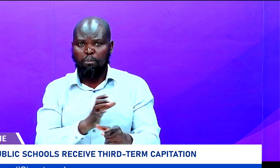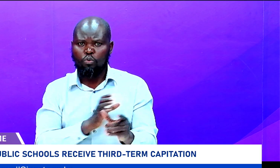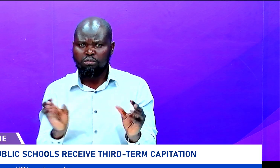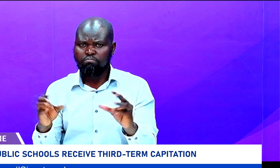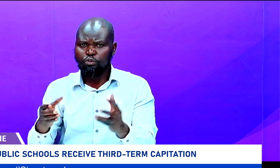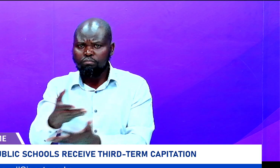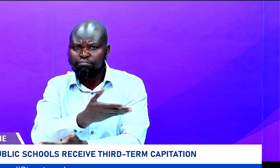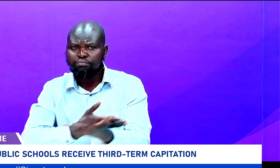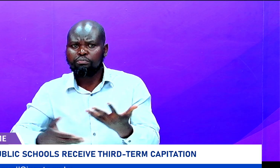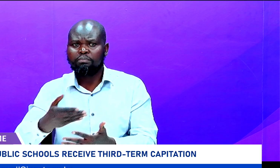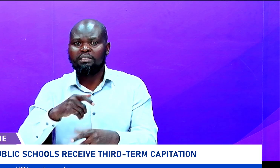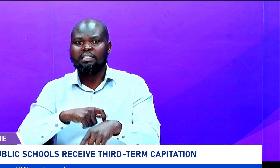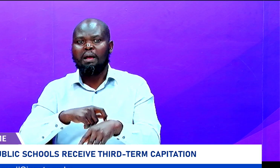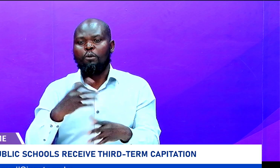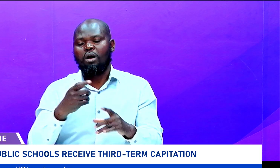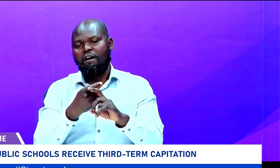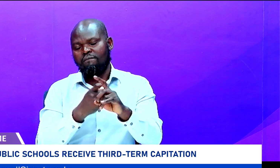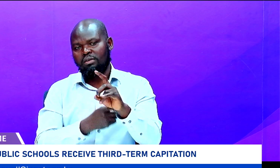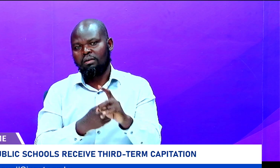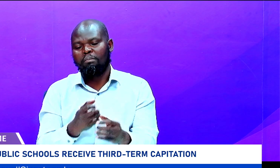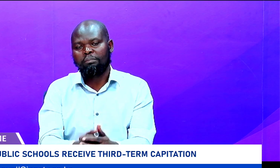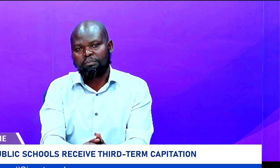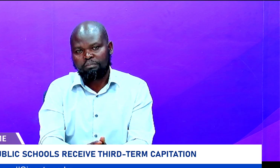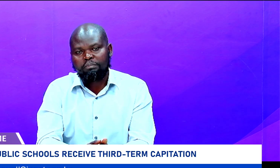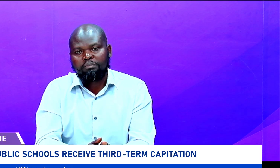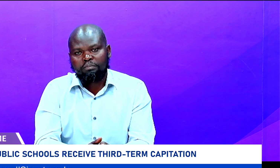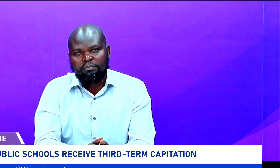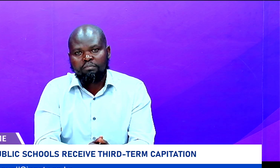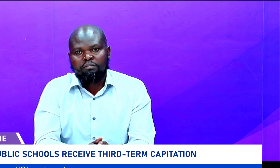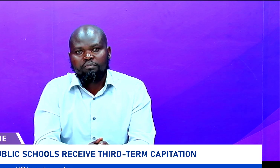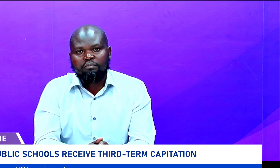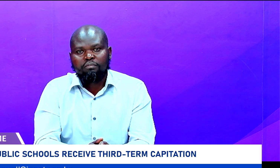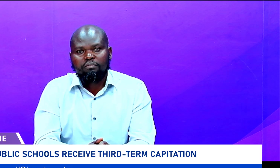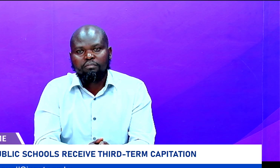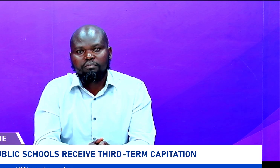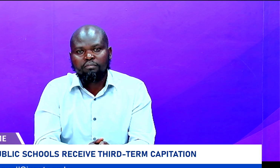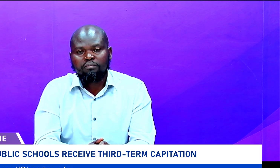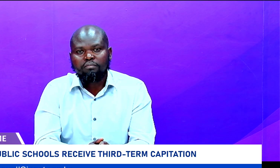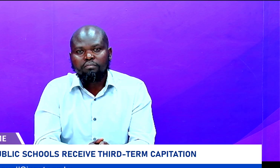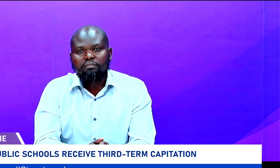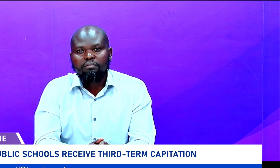is committed to ensuring smooth operation of learners settled into the third term.